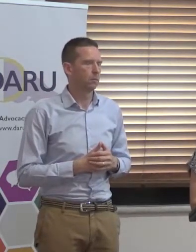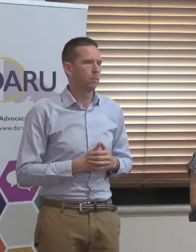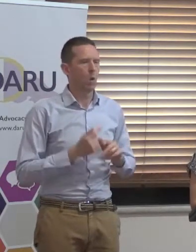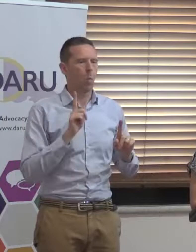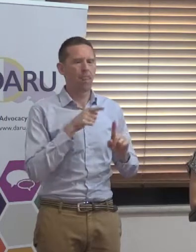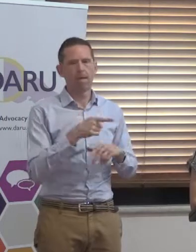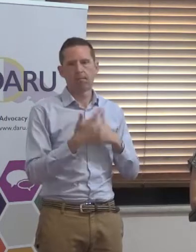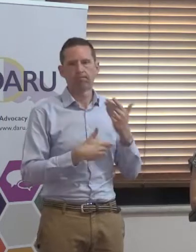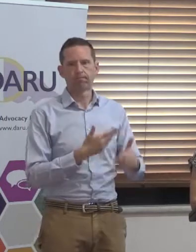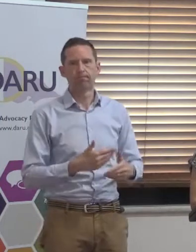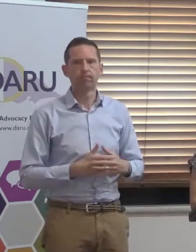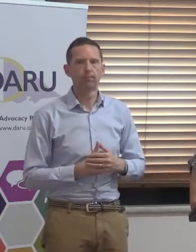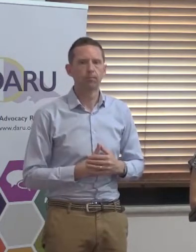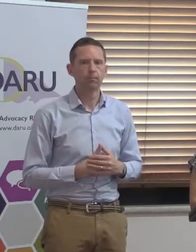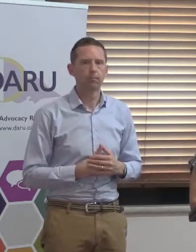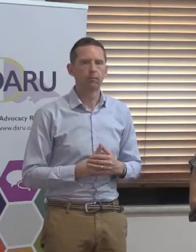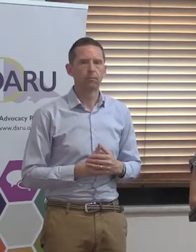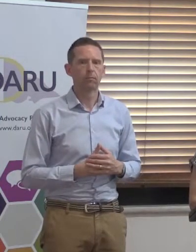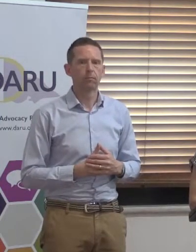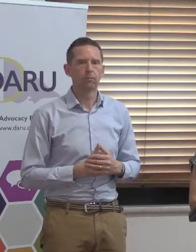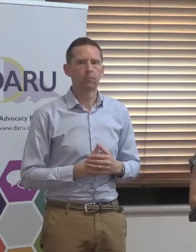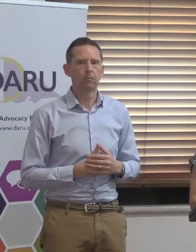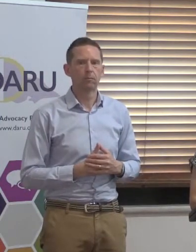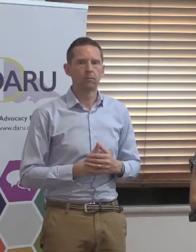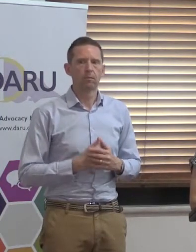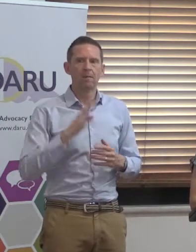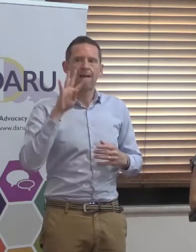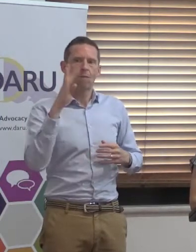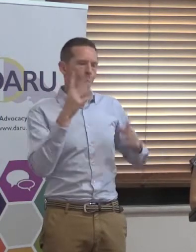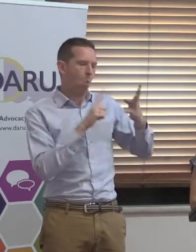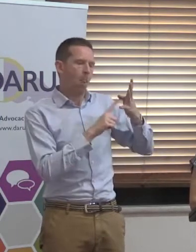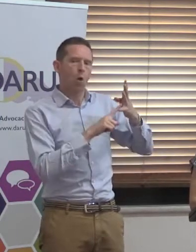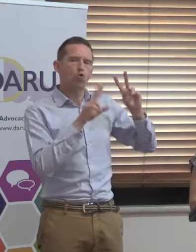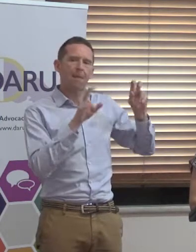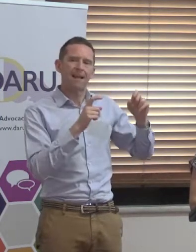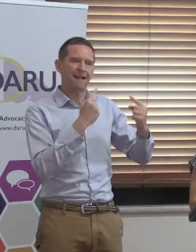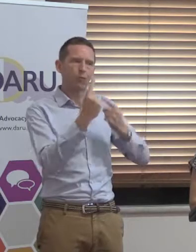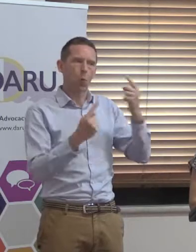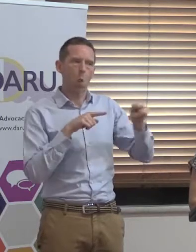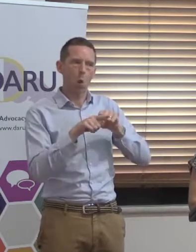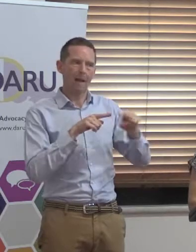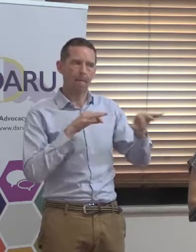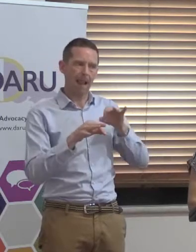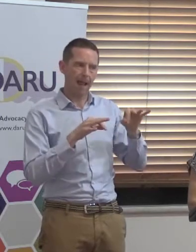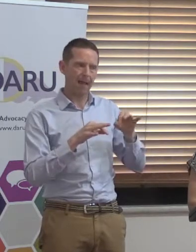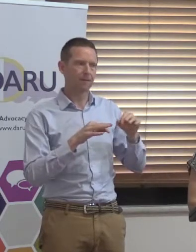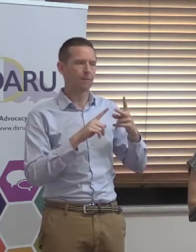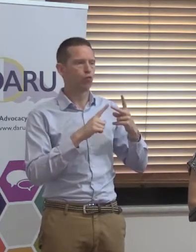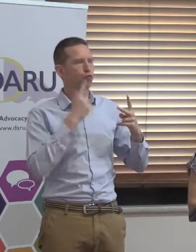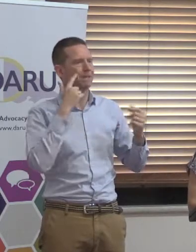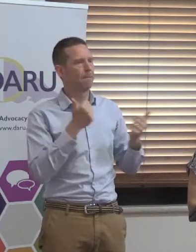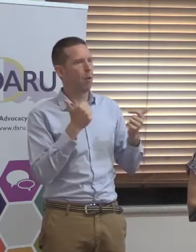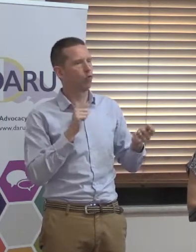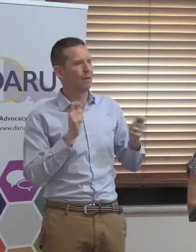they're up to. The fourth topic is individual learning plans and reasonable adjustments. There's